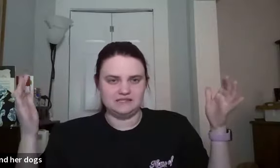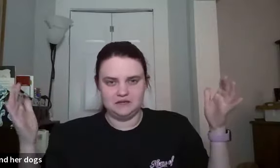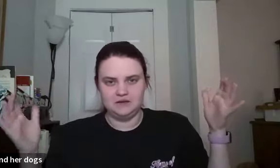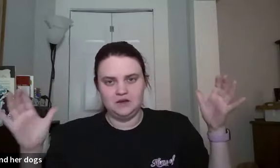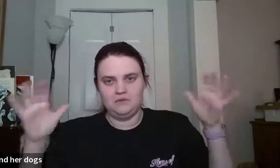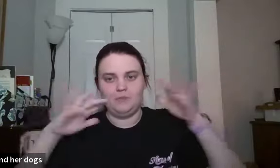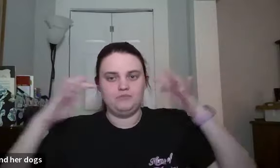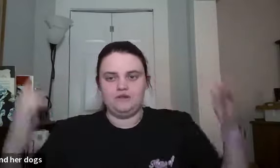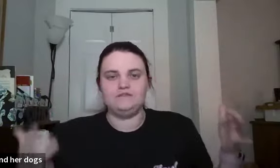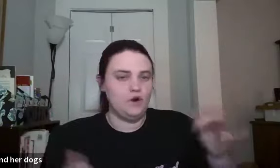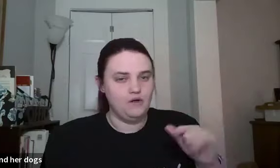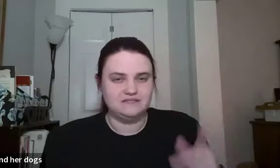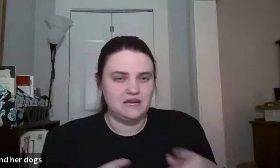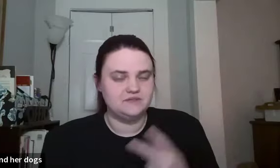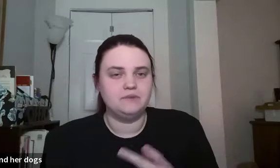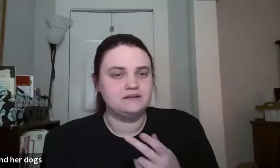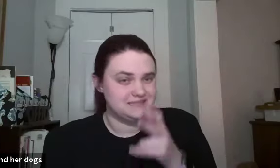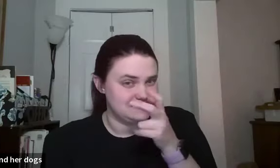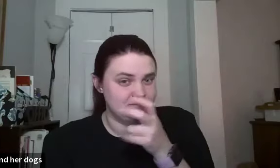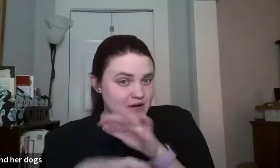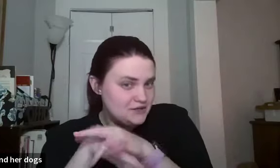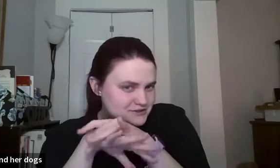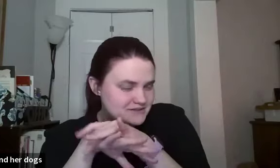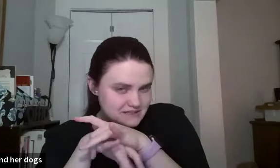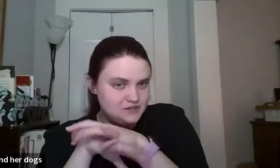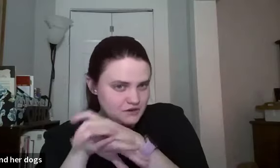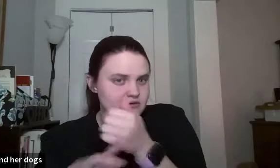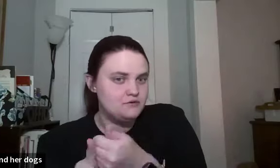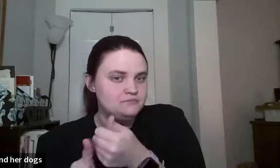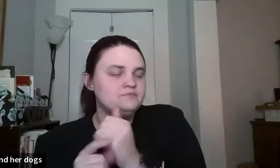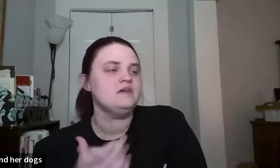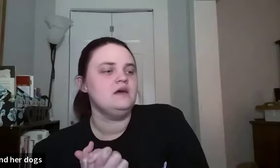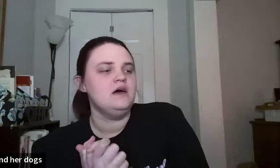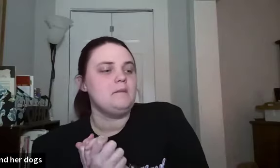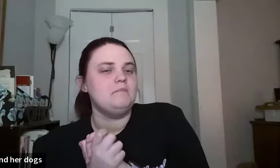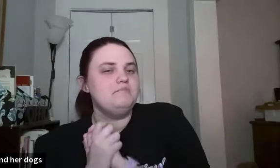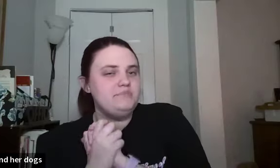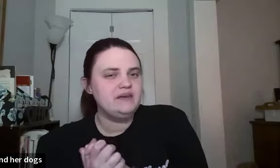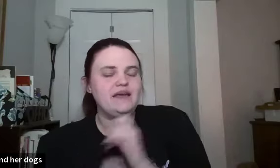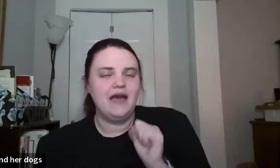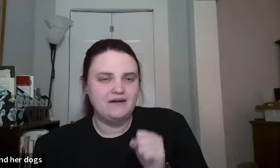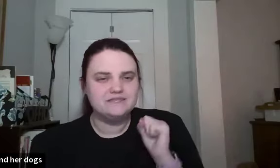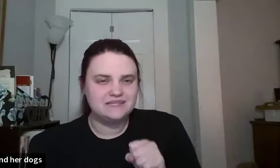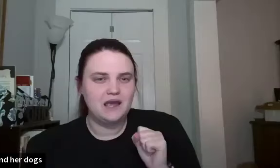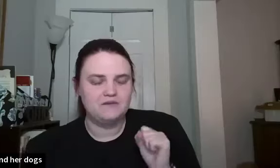like umbrella for all the types of bugs except spiders because they do have their own. Bee